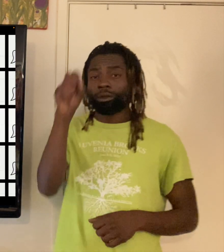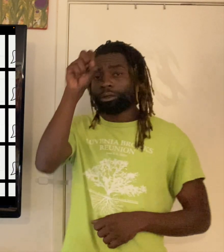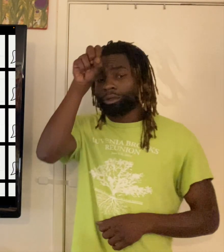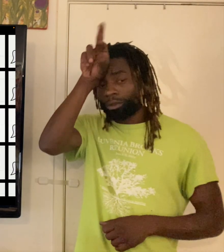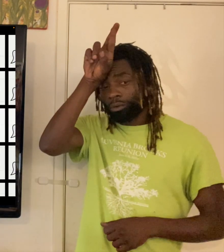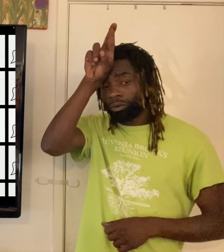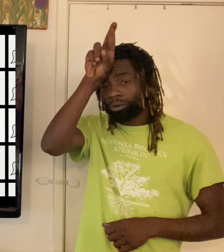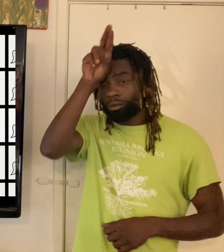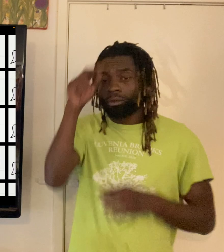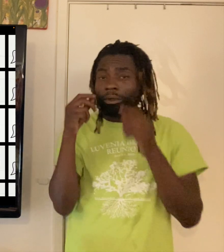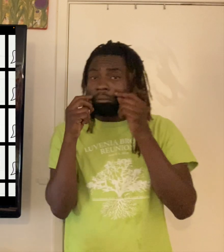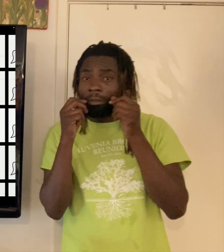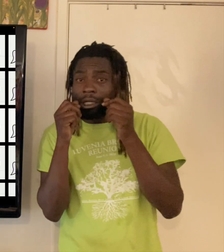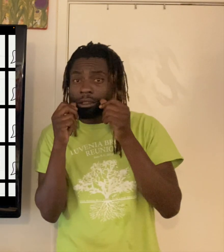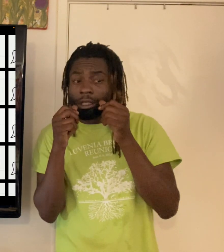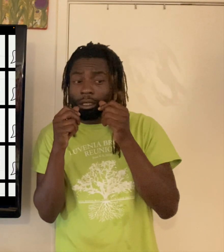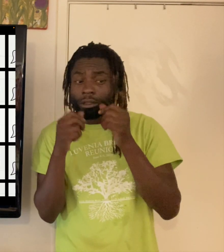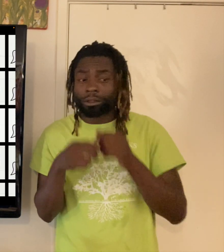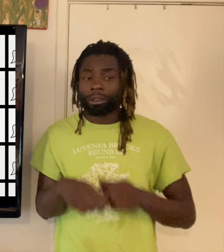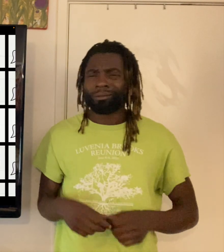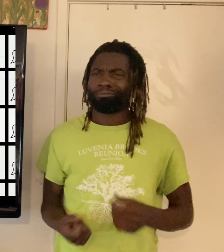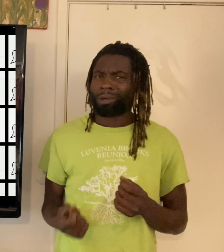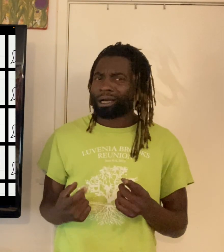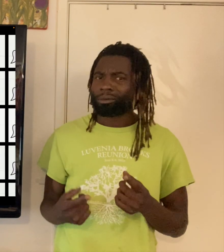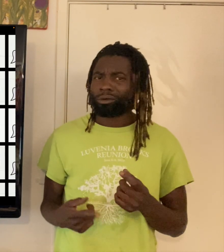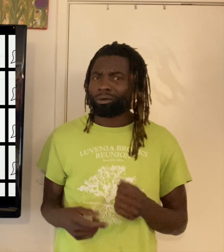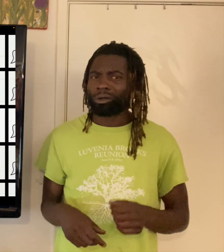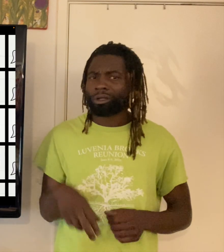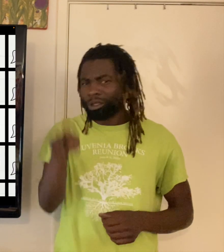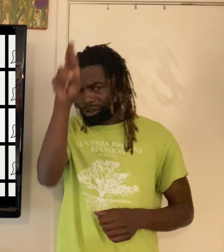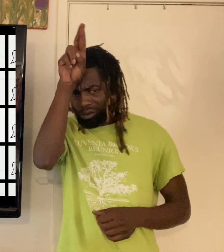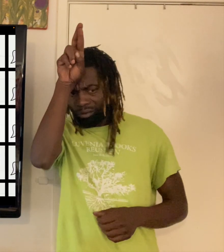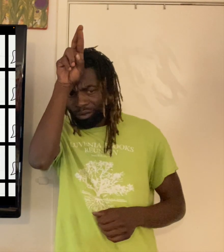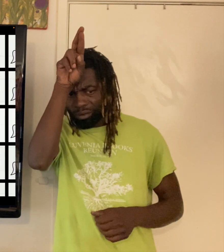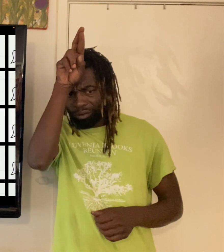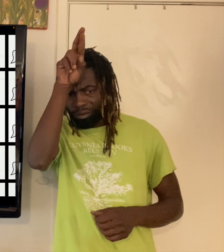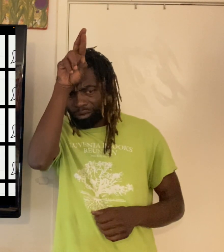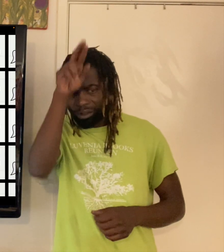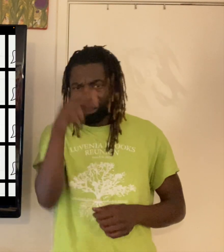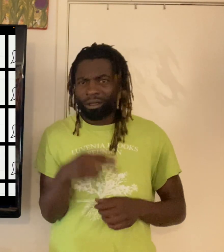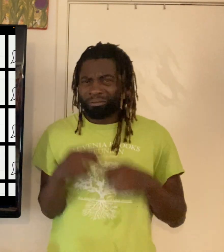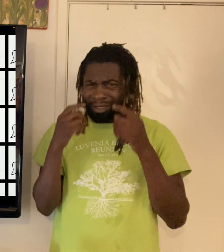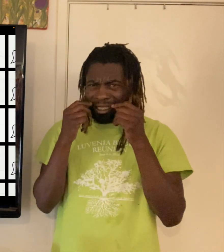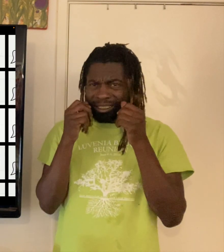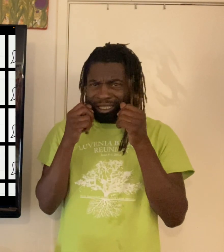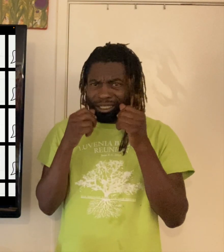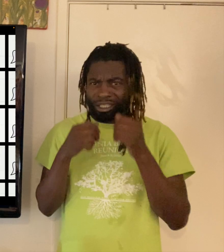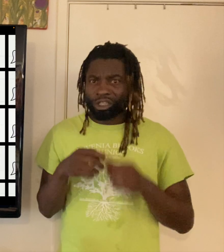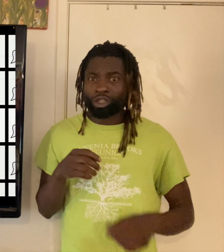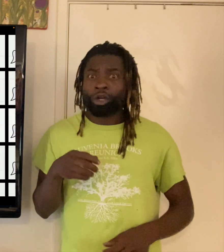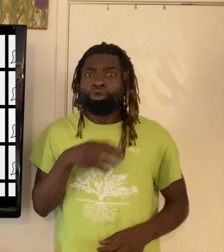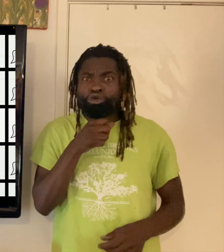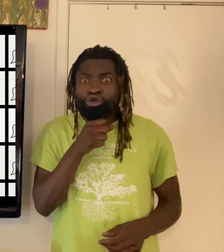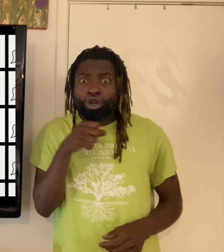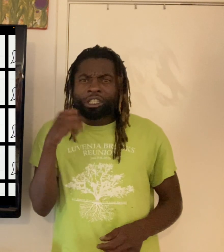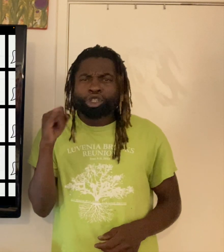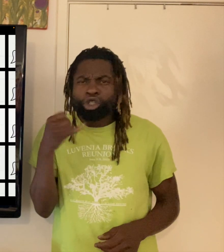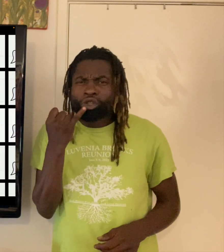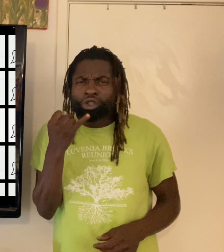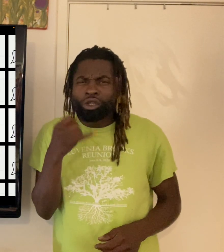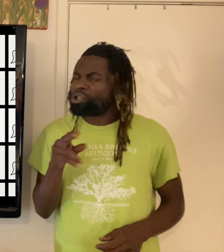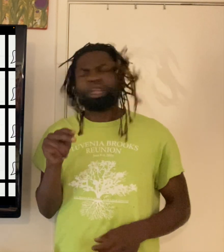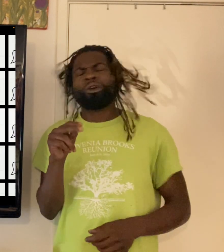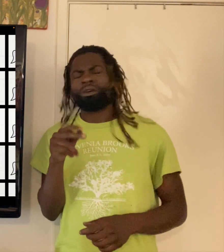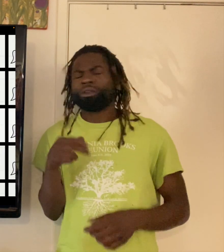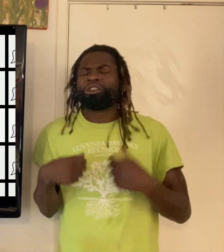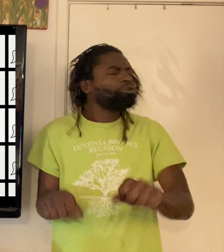unicorn, mustache, popcorn, unicorn, orange juice? No, let's